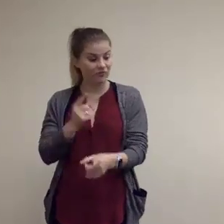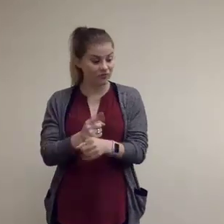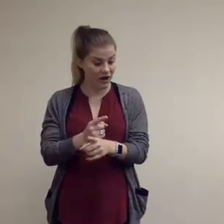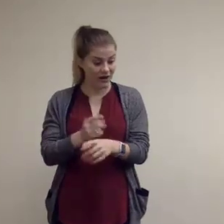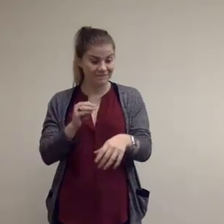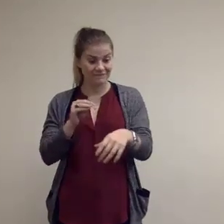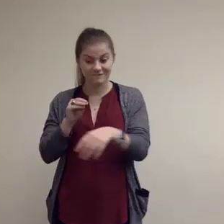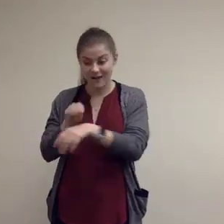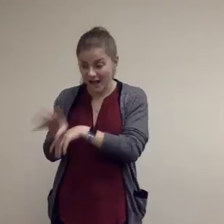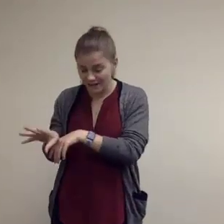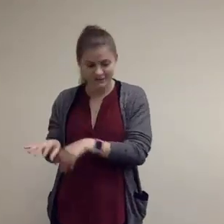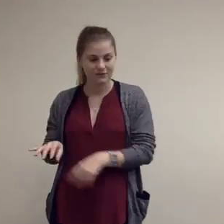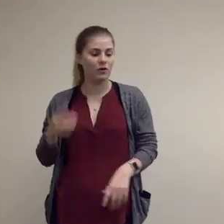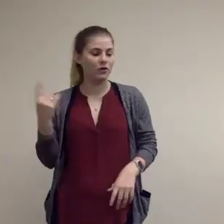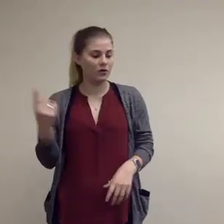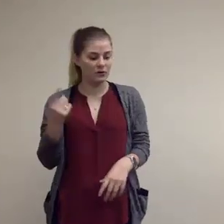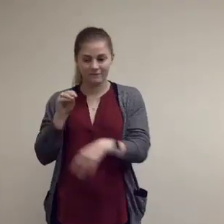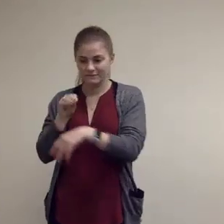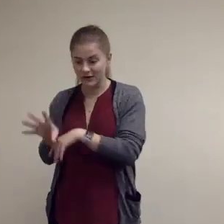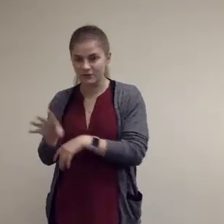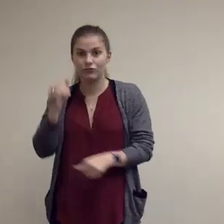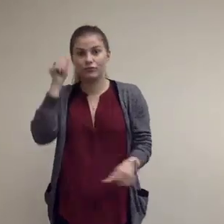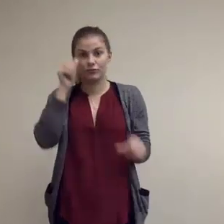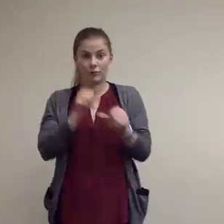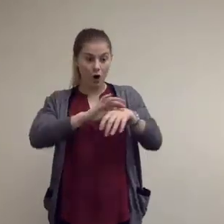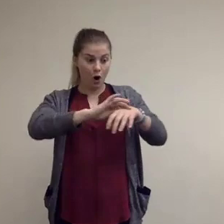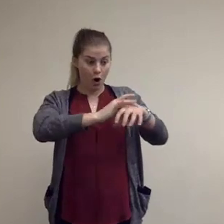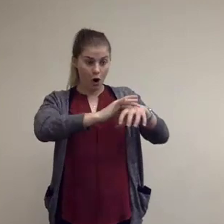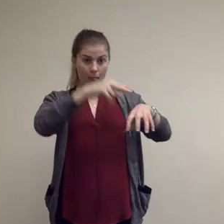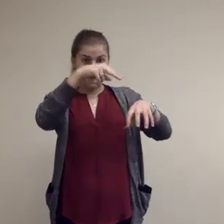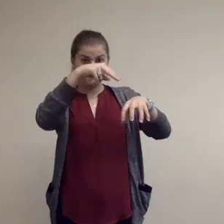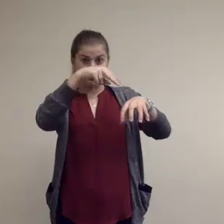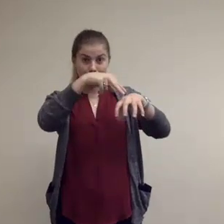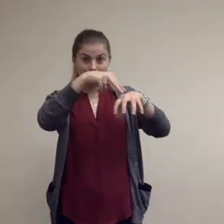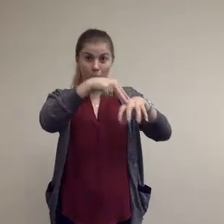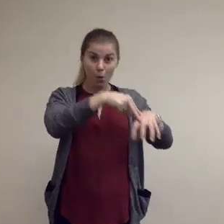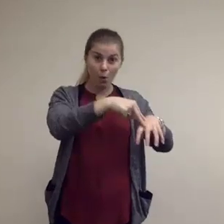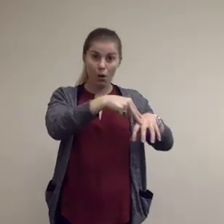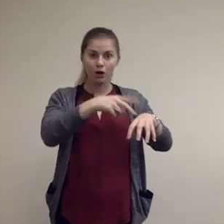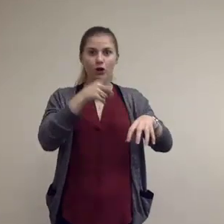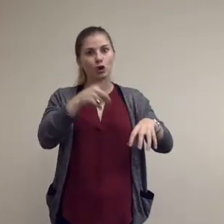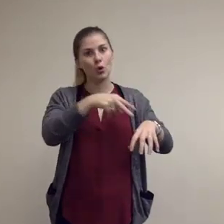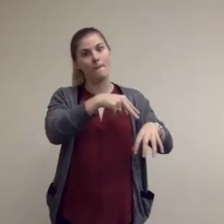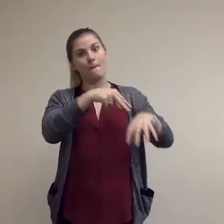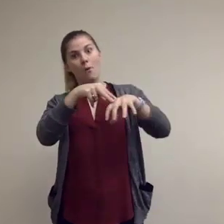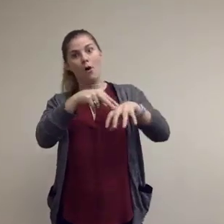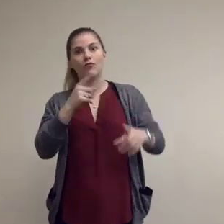action, Earth pulls down on you. The reaction, you pull up on the Earth. Well, you're so small and the Earth is so big that you don't drag the